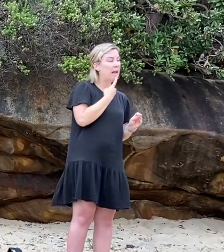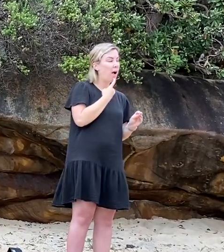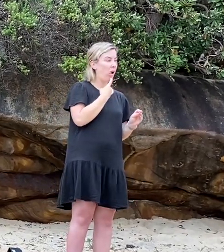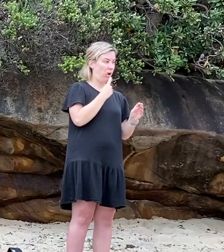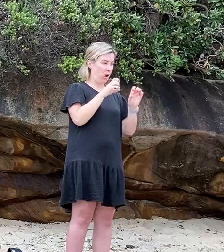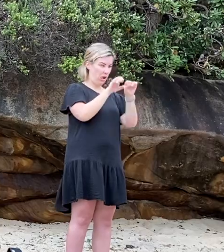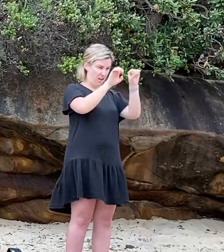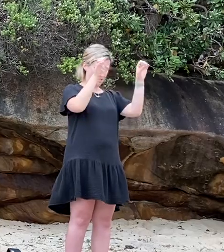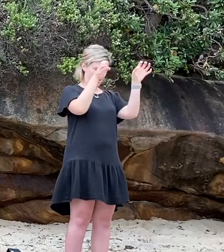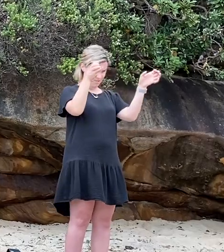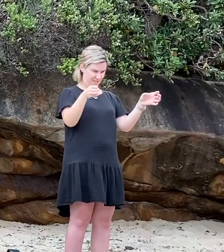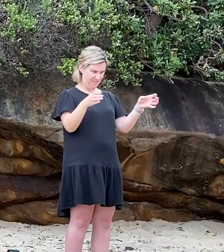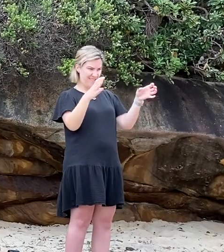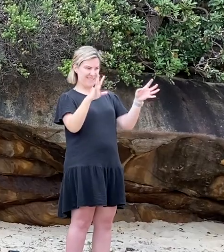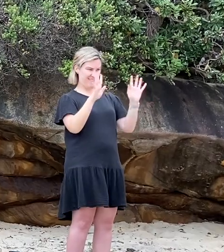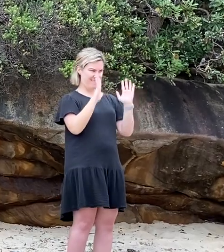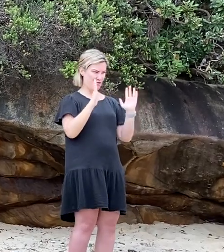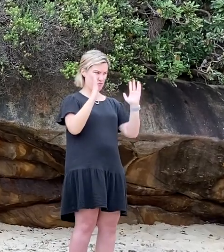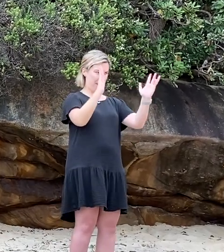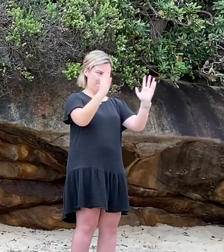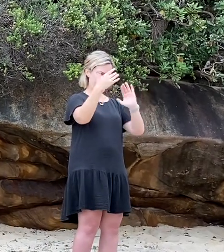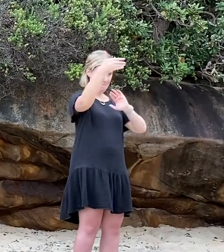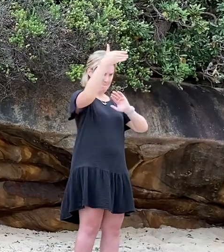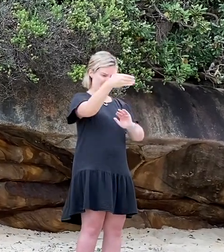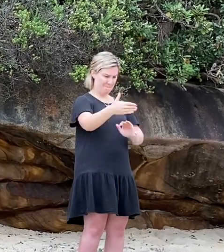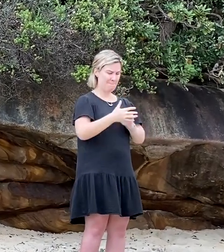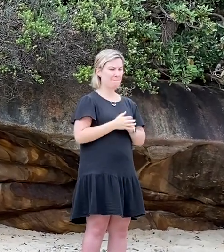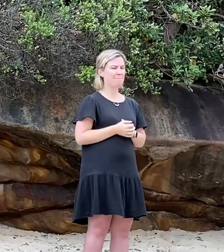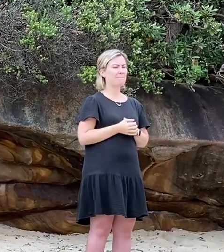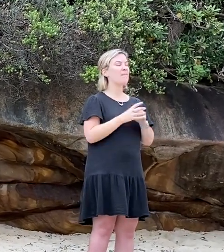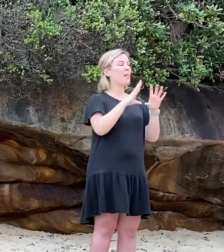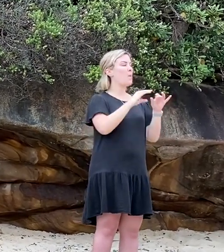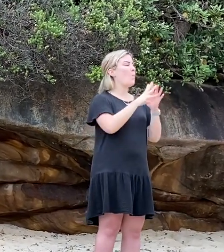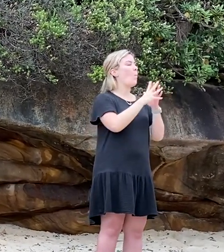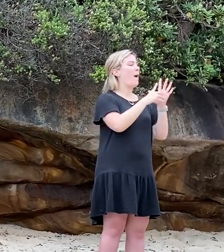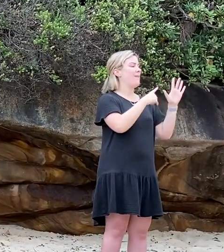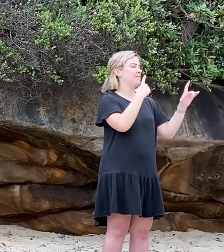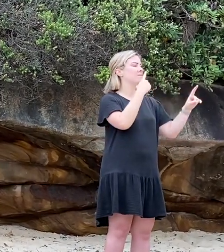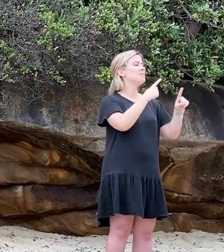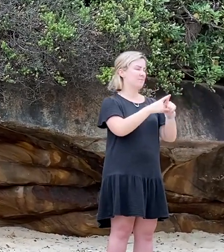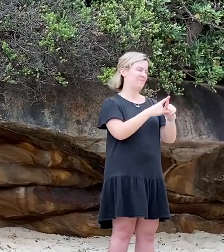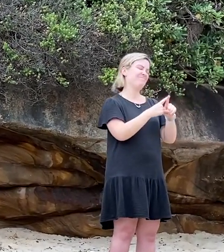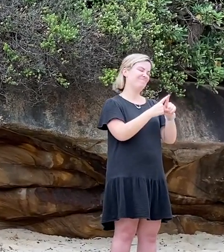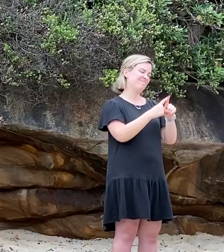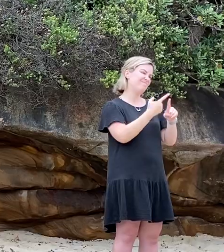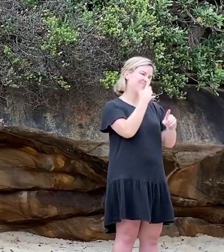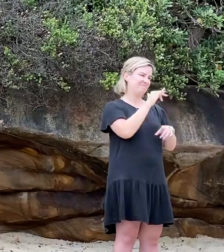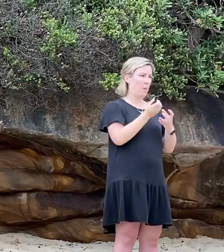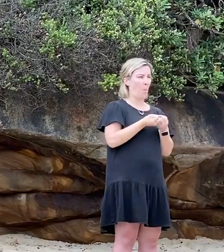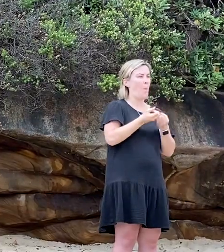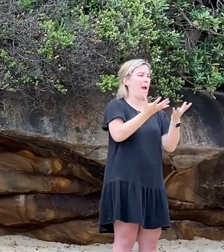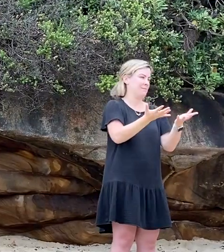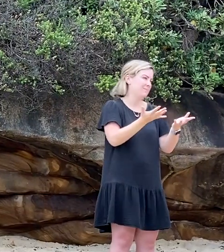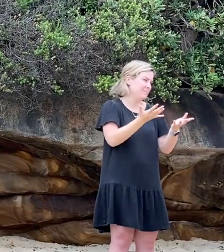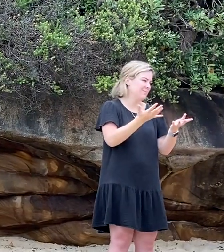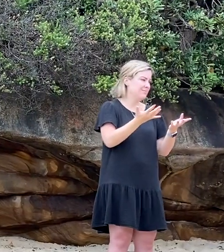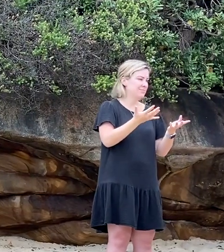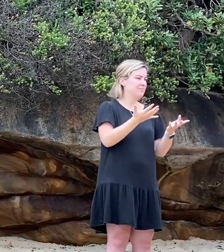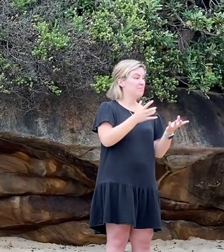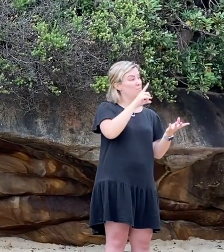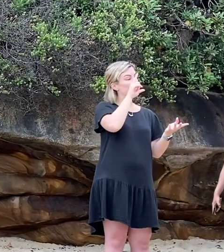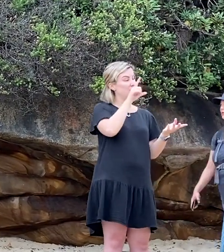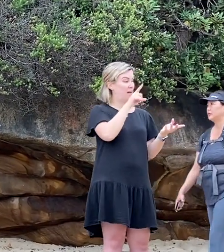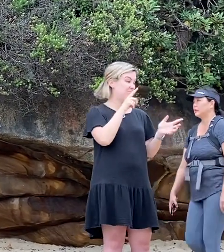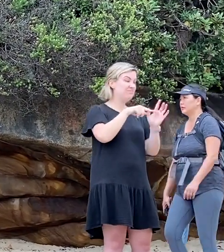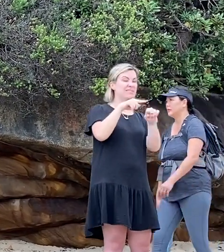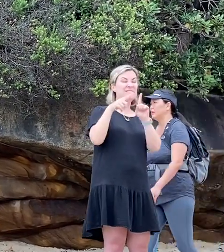the armature, and then wax, which does get wasted. The wax gets wasted, but the foundry can reuse